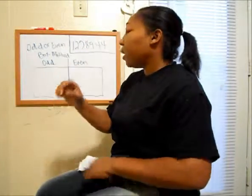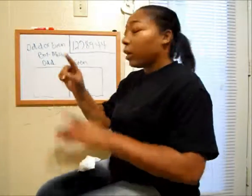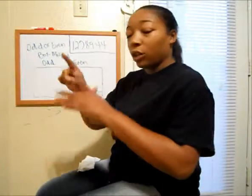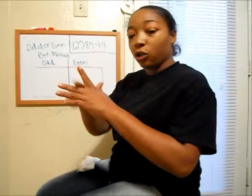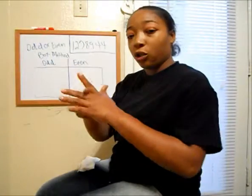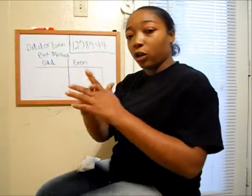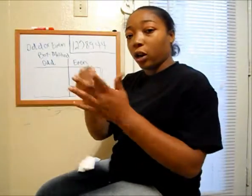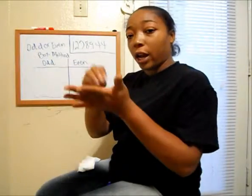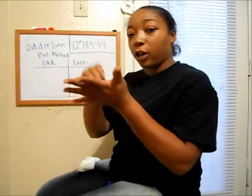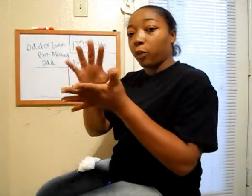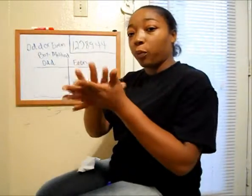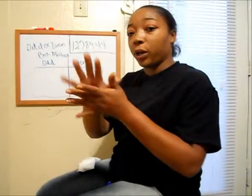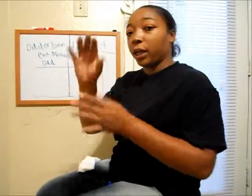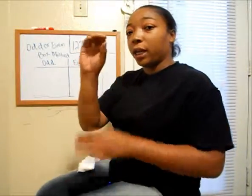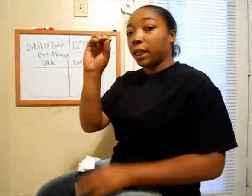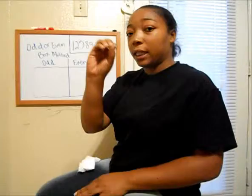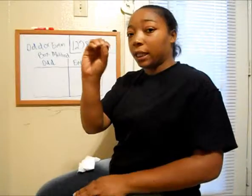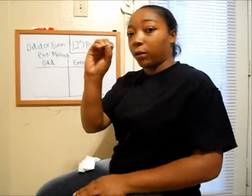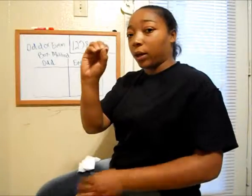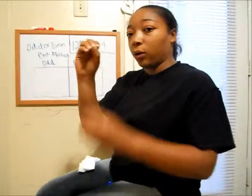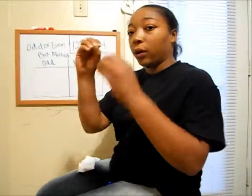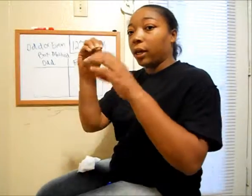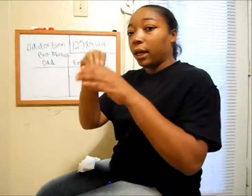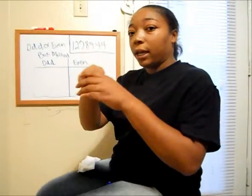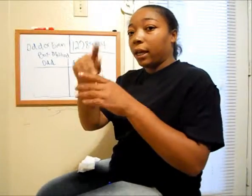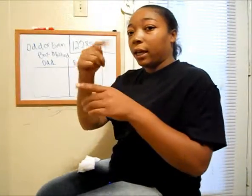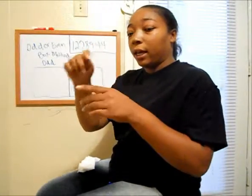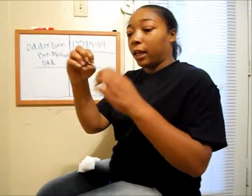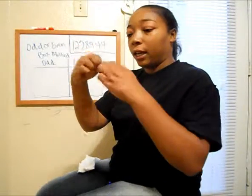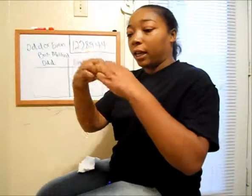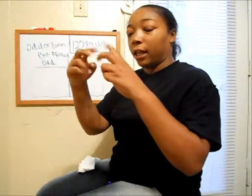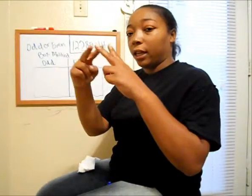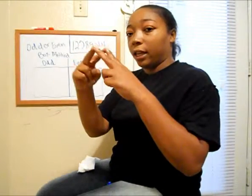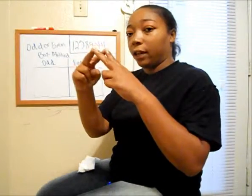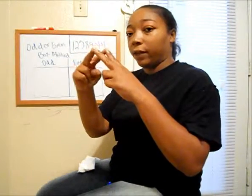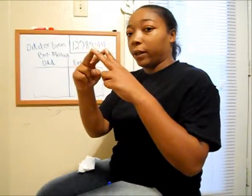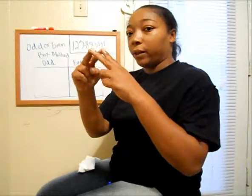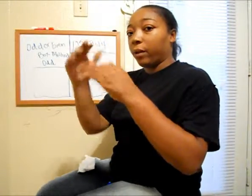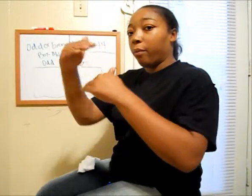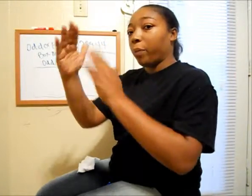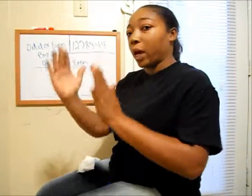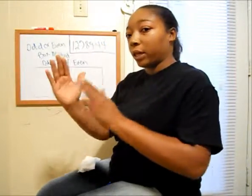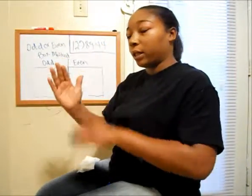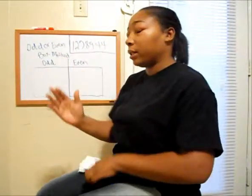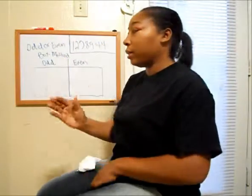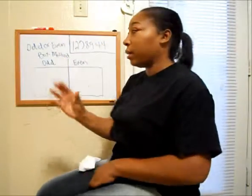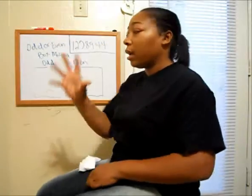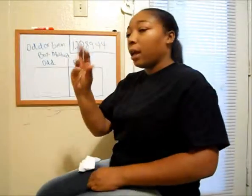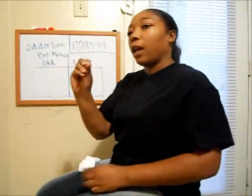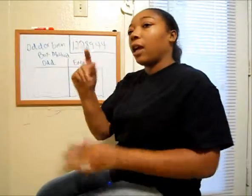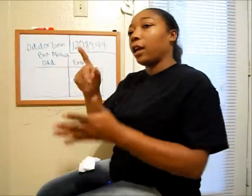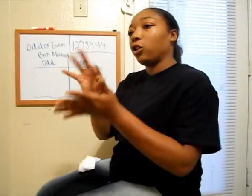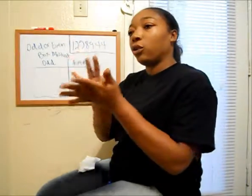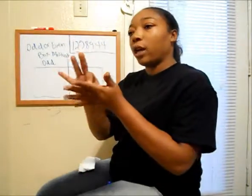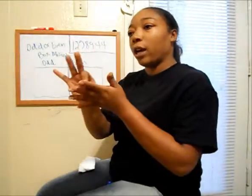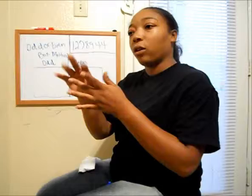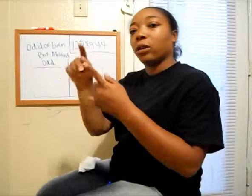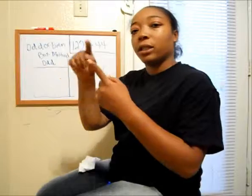You start and you put 0 in the even box. And you count to